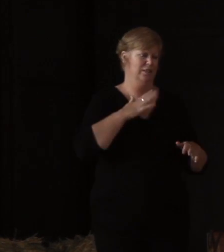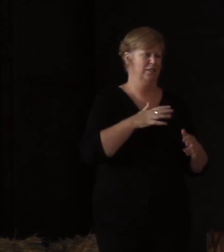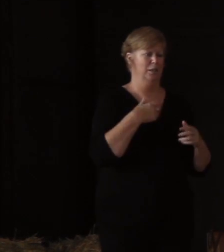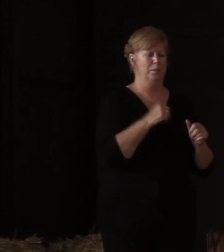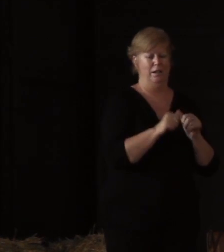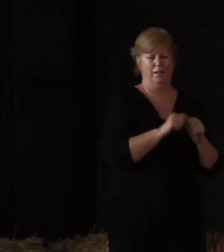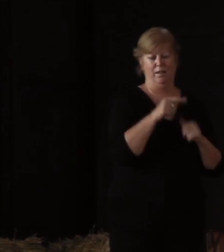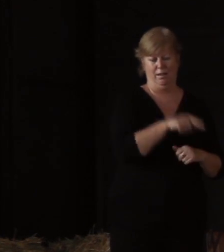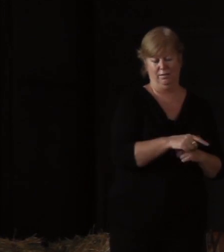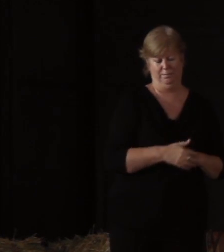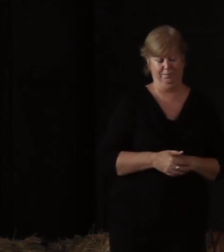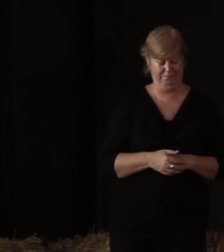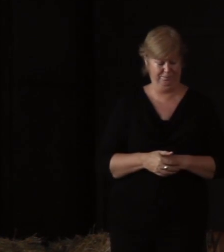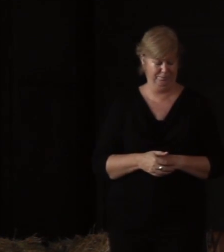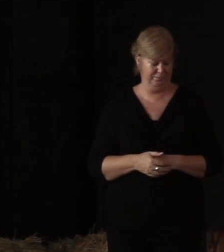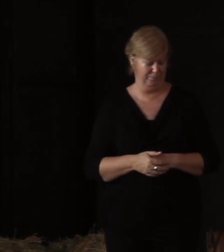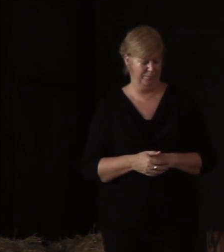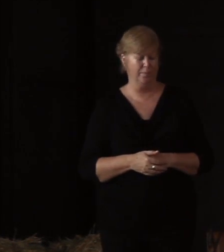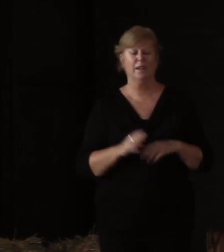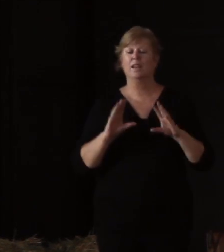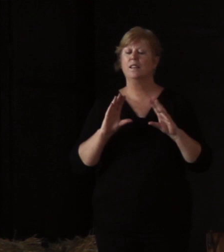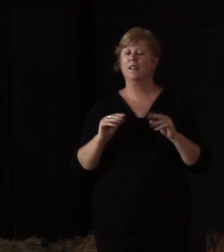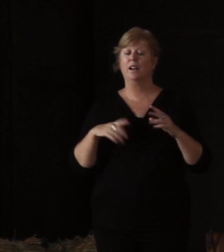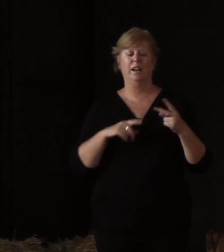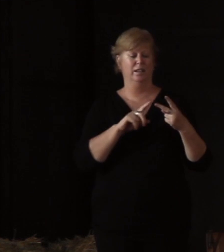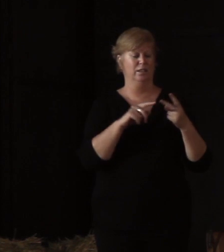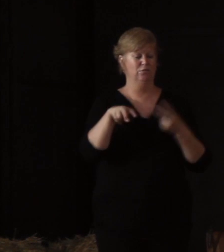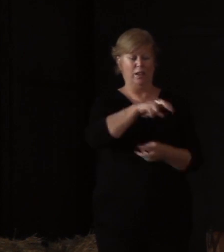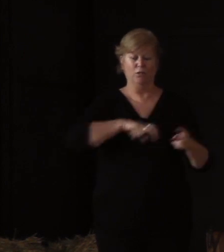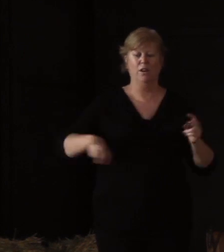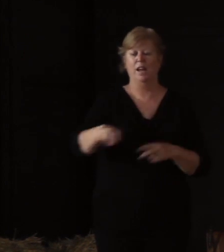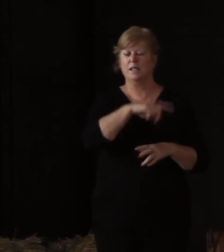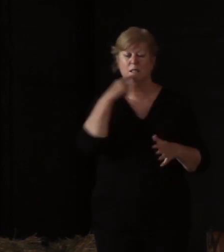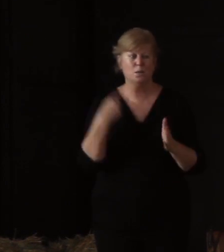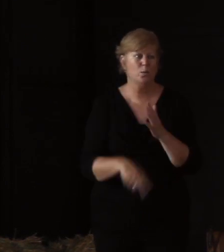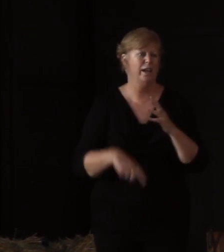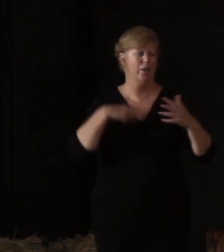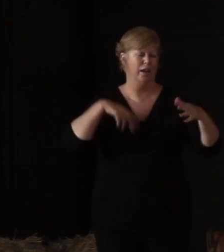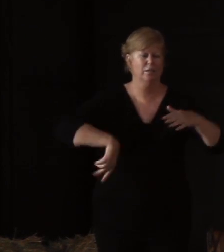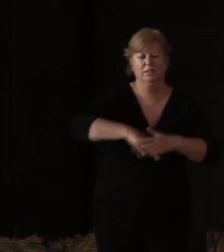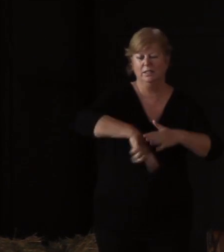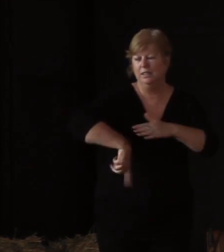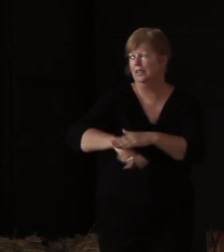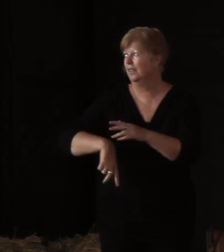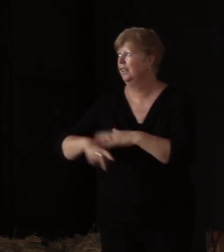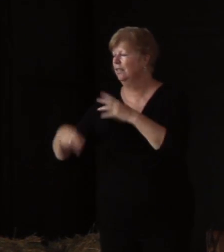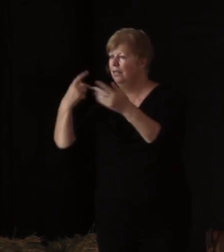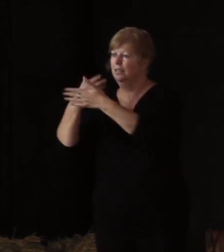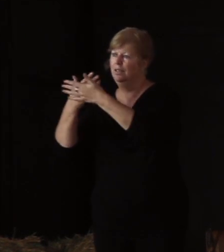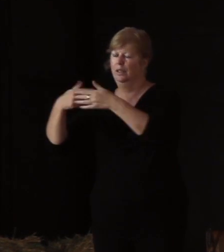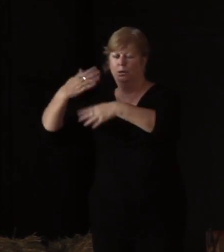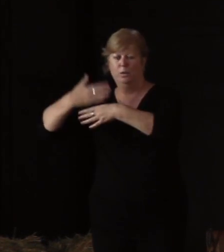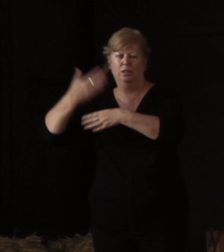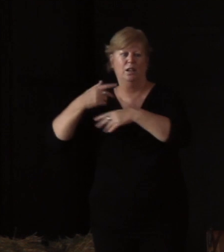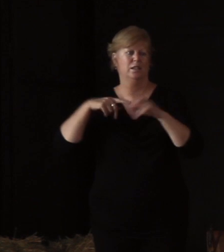me. And then I have this child running around, swearing, headbutting walls, kicking in windows, making all this noise. And what am I